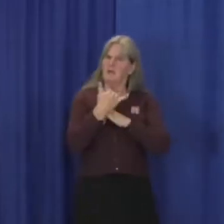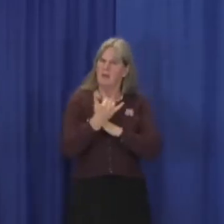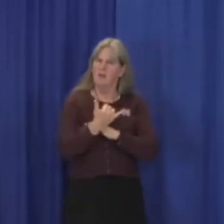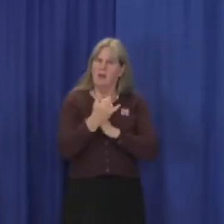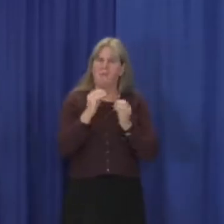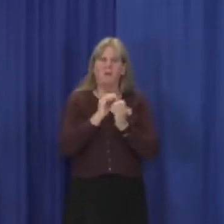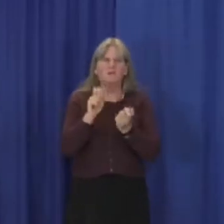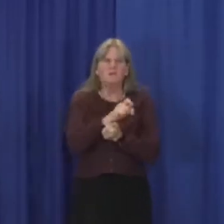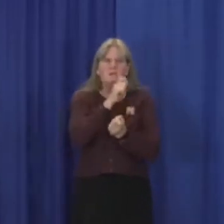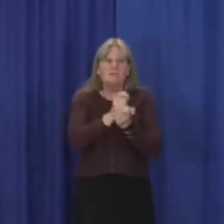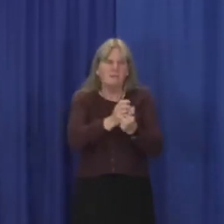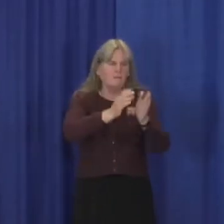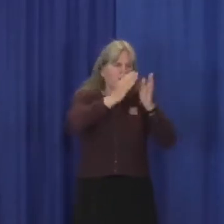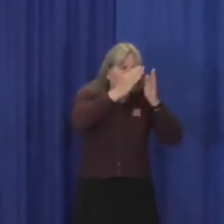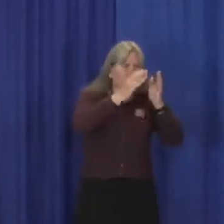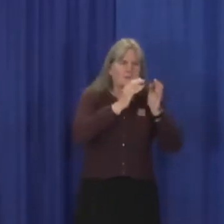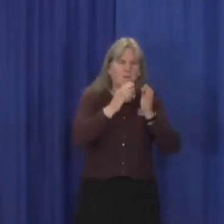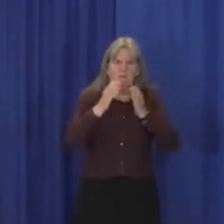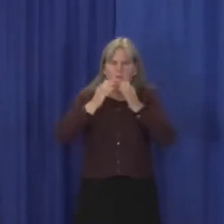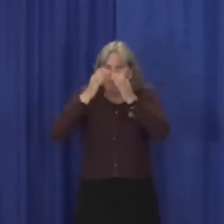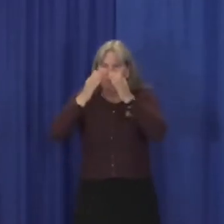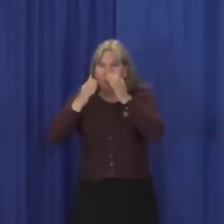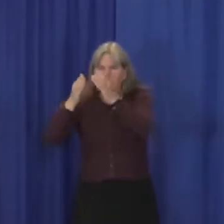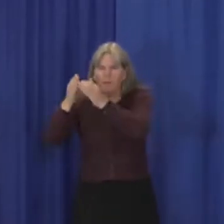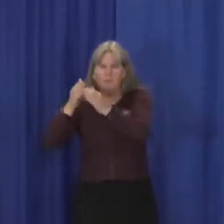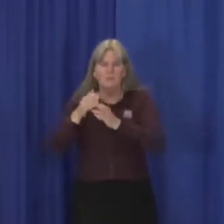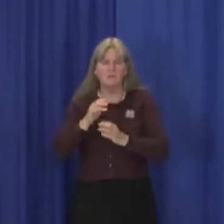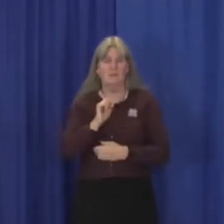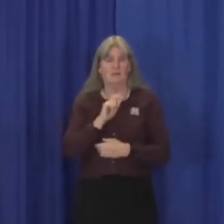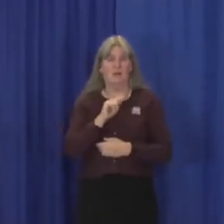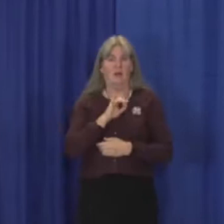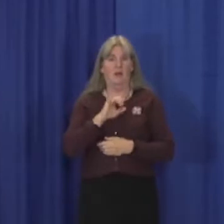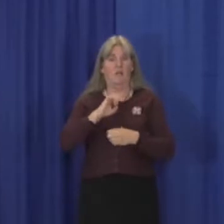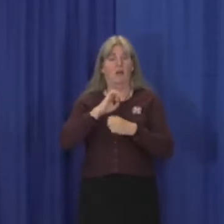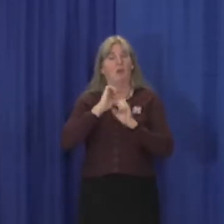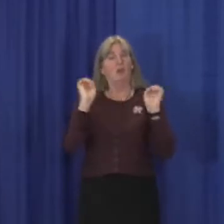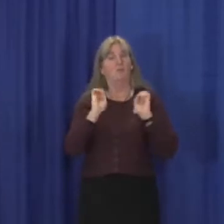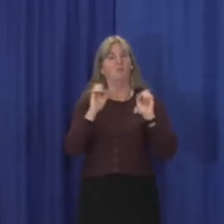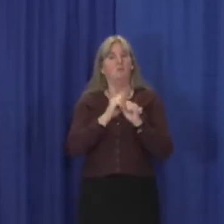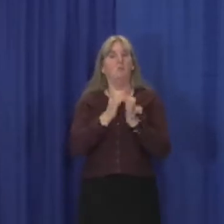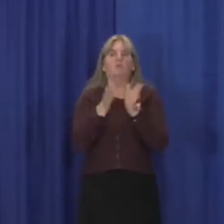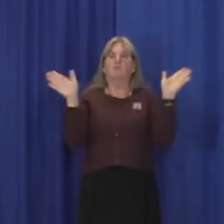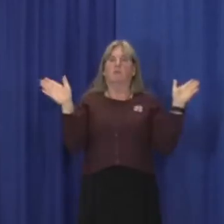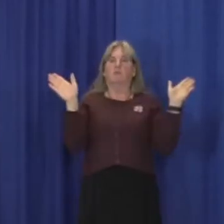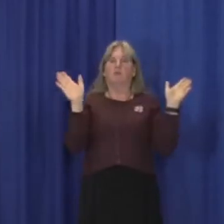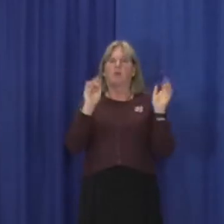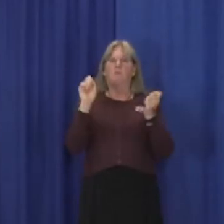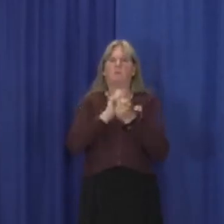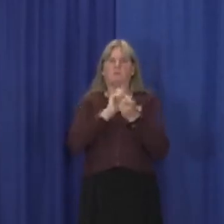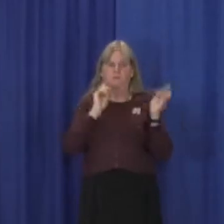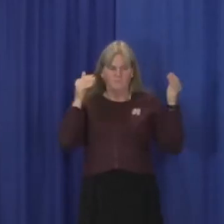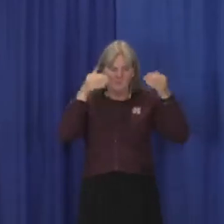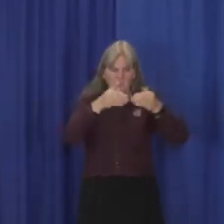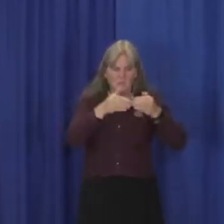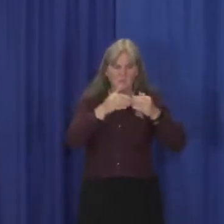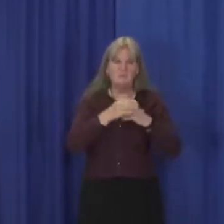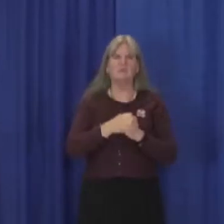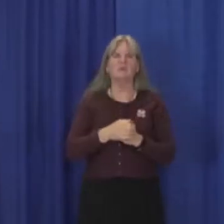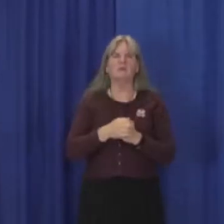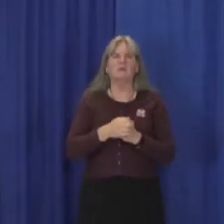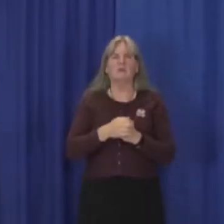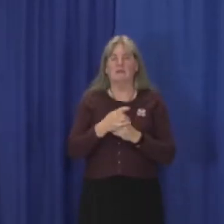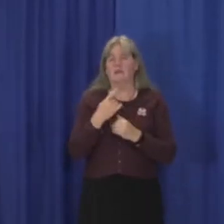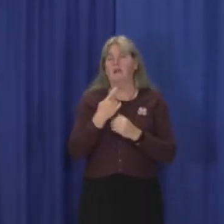targeted approach is now called for. Now, on Friday, we released Forging Ahead, the Yukon's